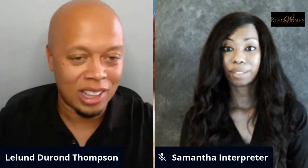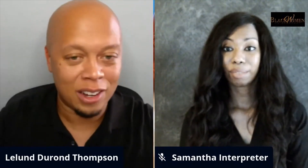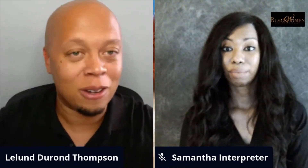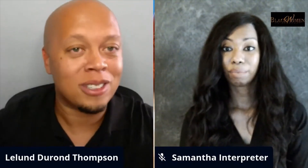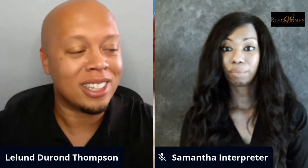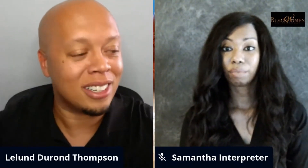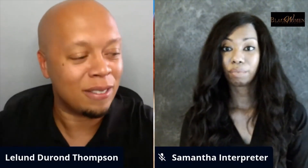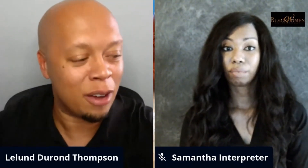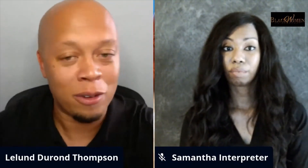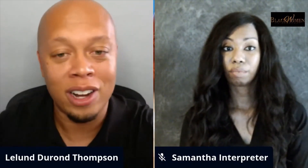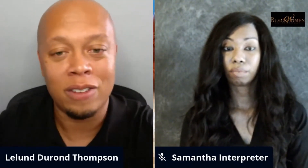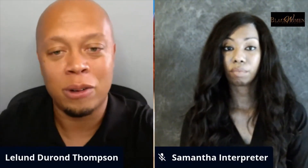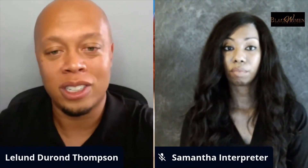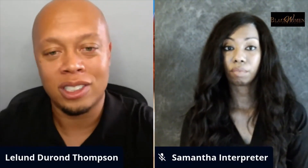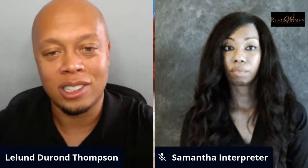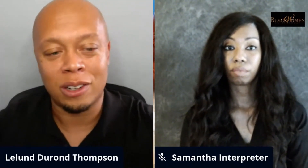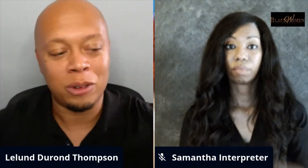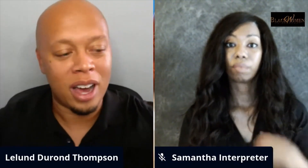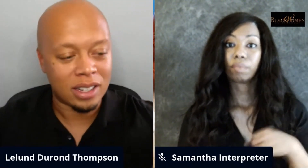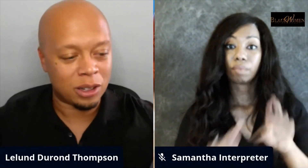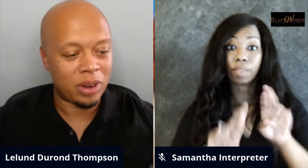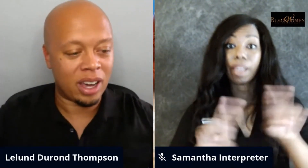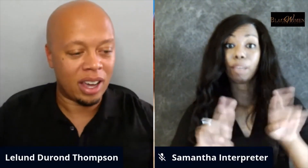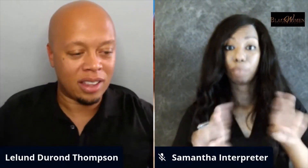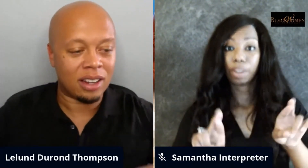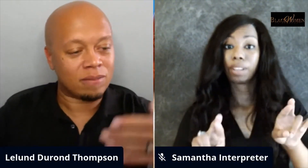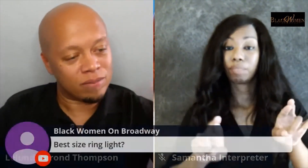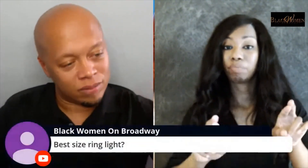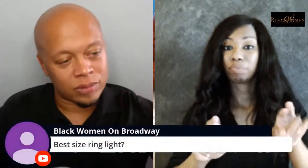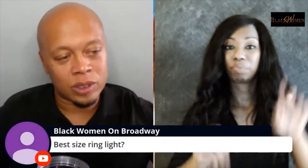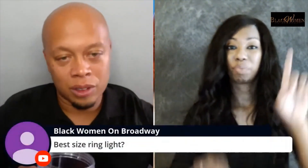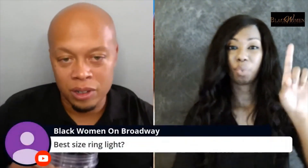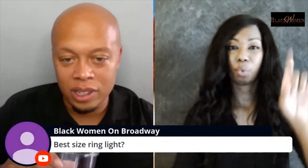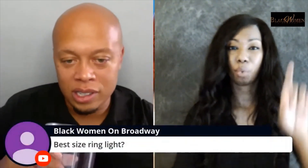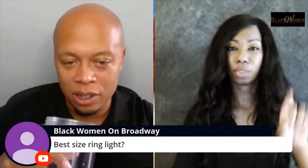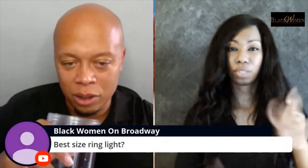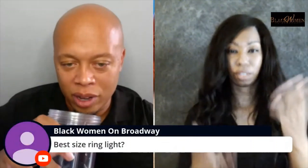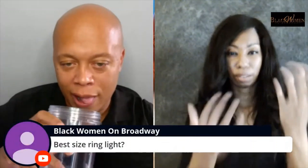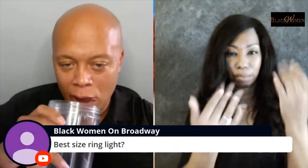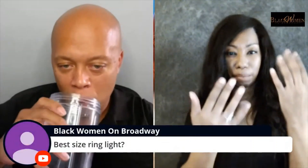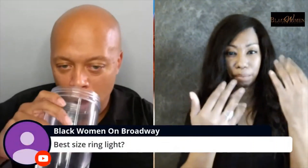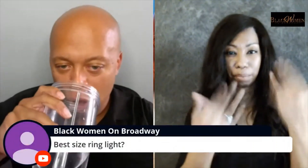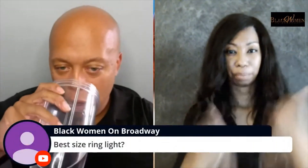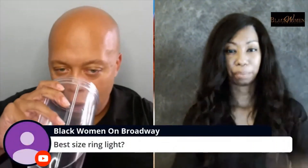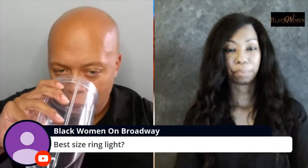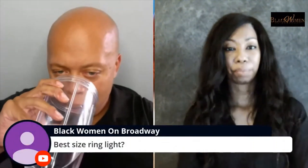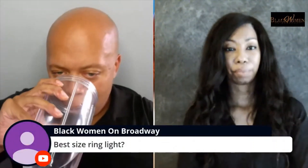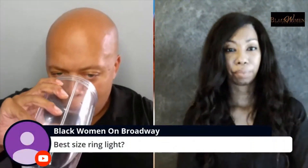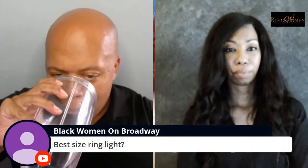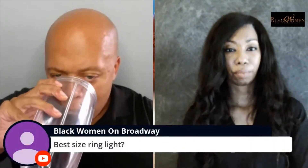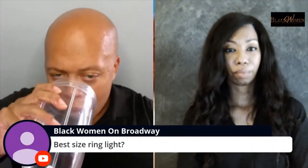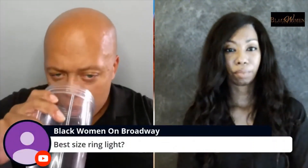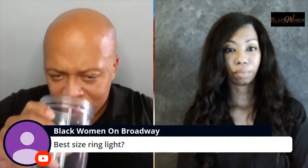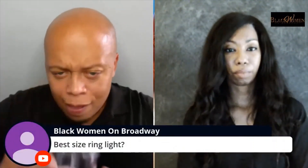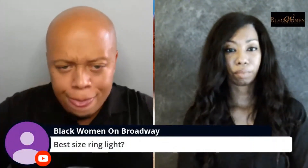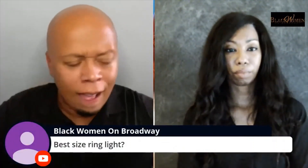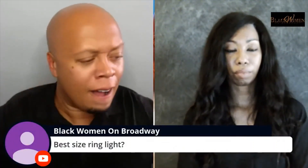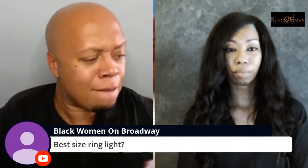I'm getting the note that we're ready for questions. So we'll ask away and then throw things in on the way.